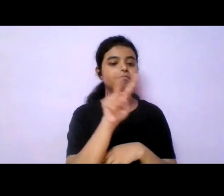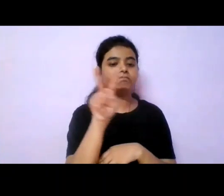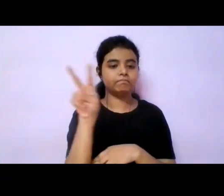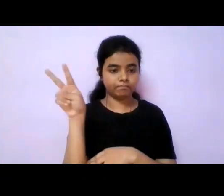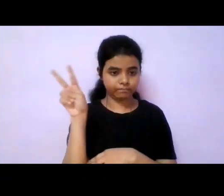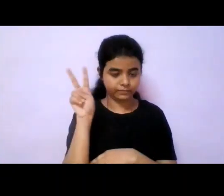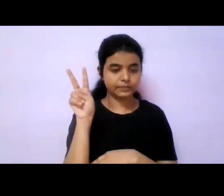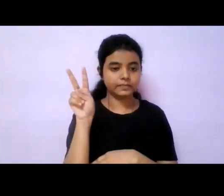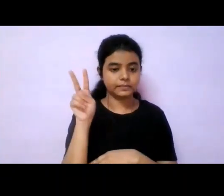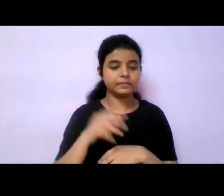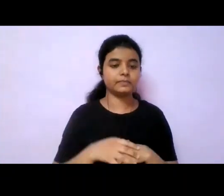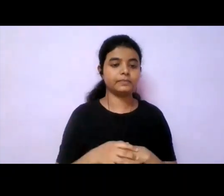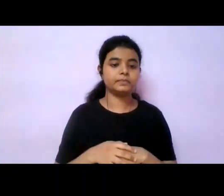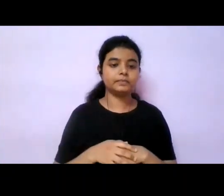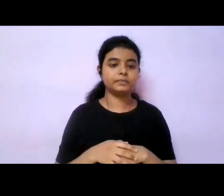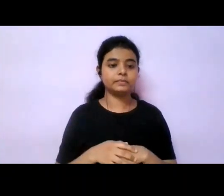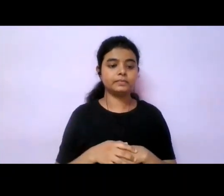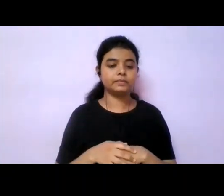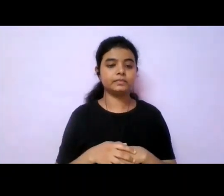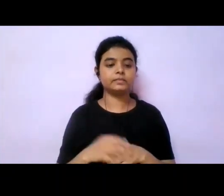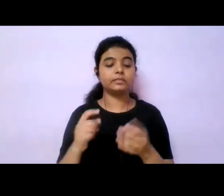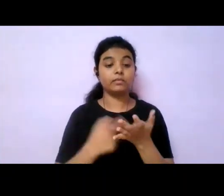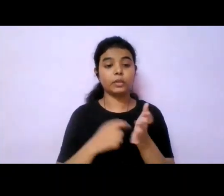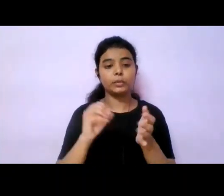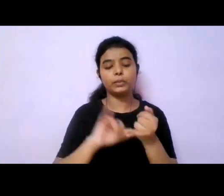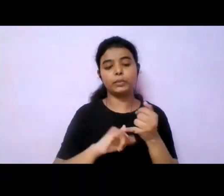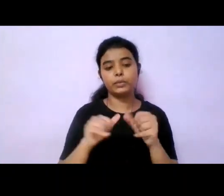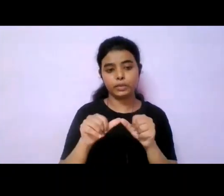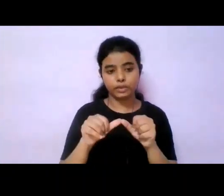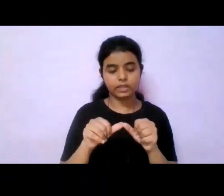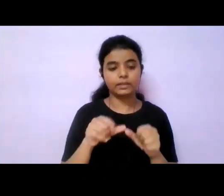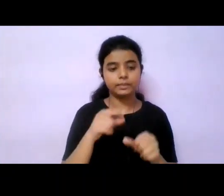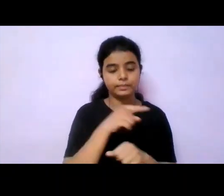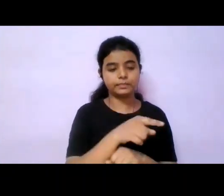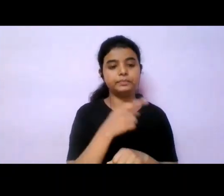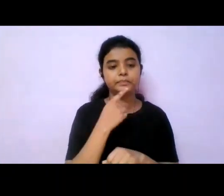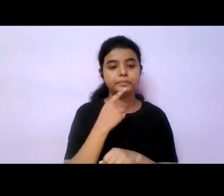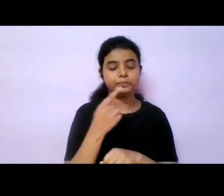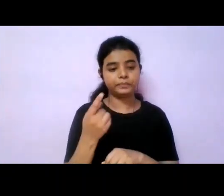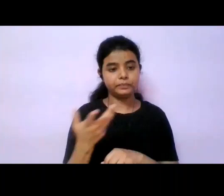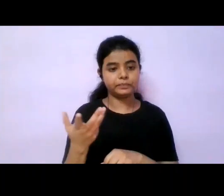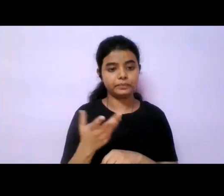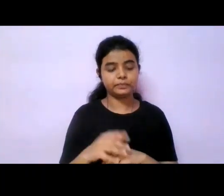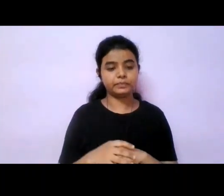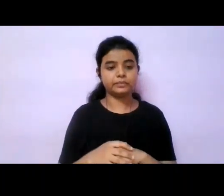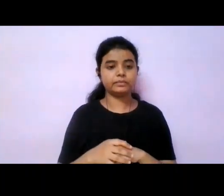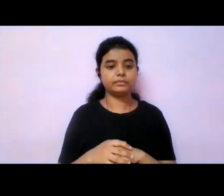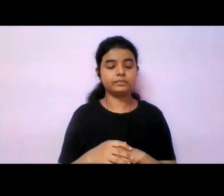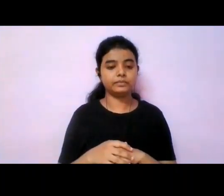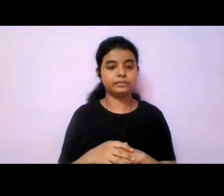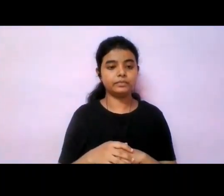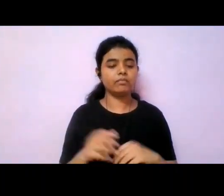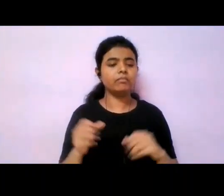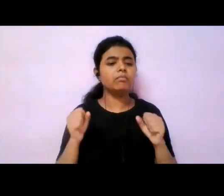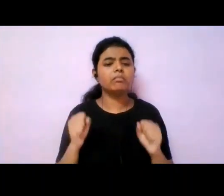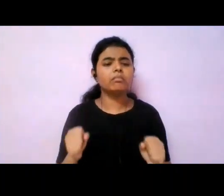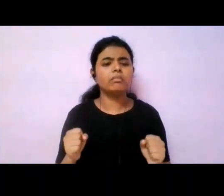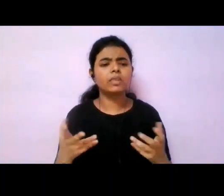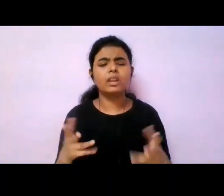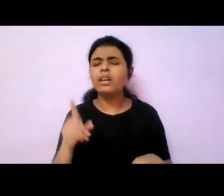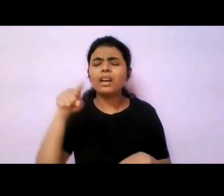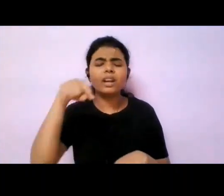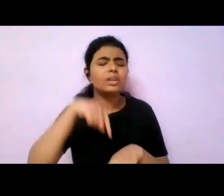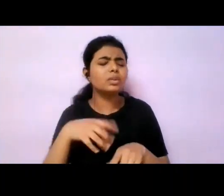TV. Rosa and three of her other residents are sat quietly in chairs. What are you doing